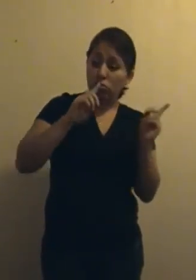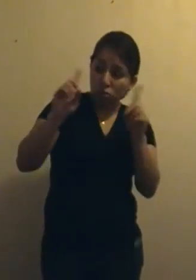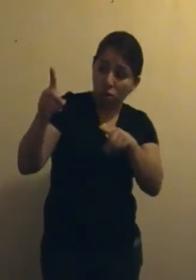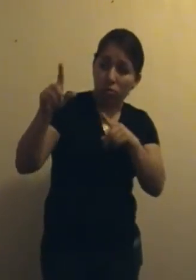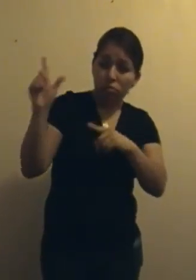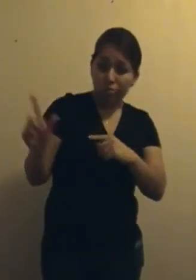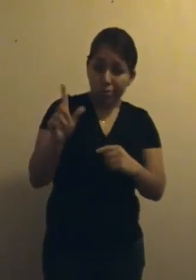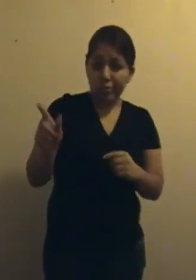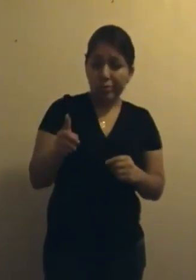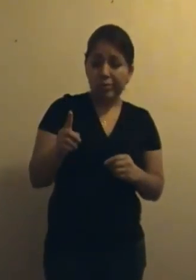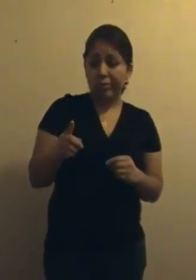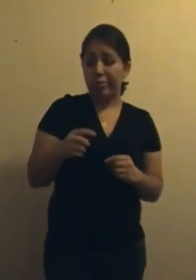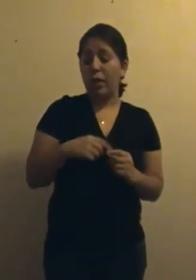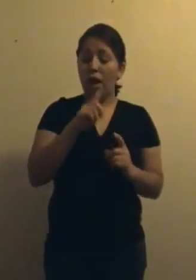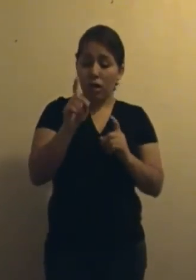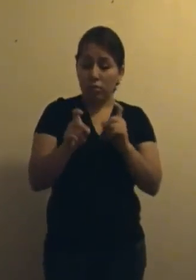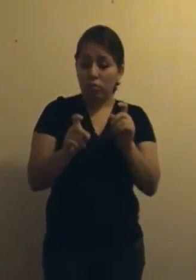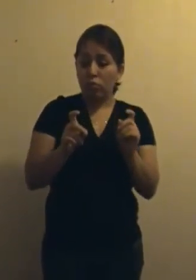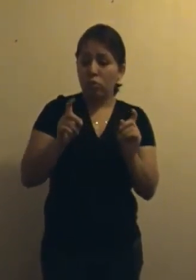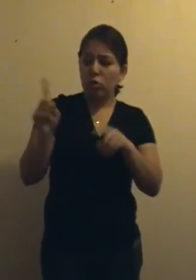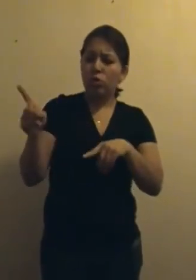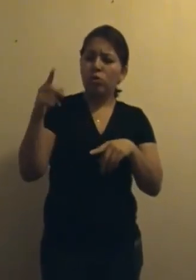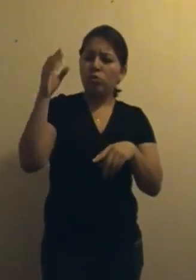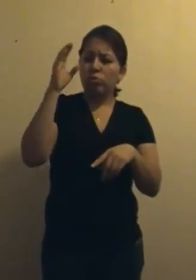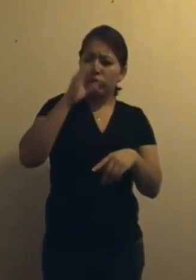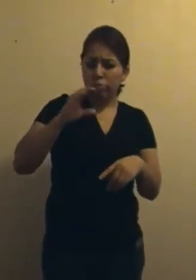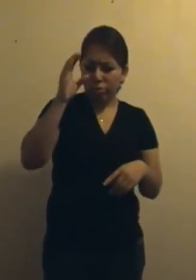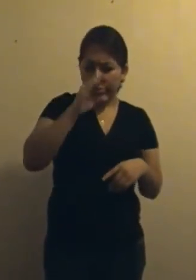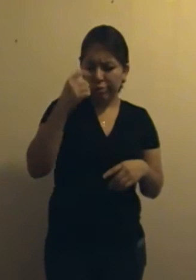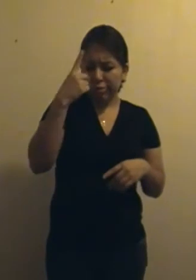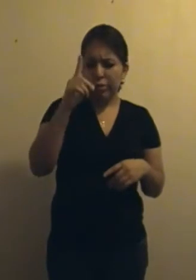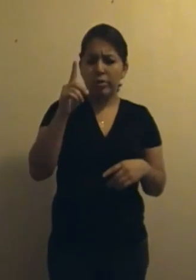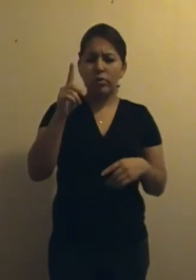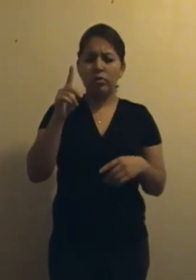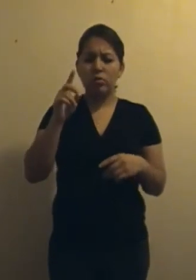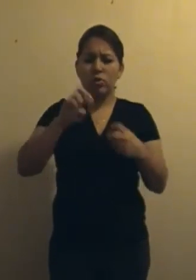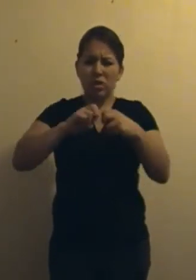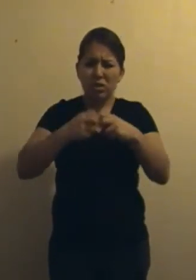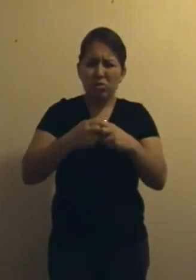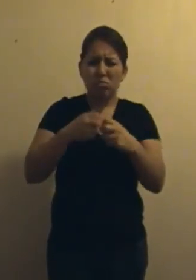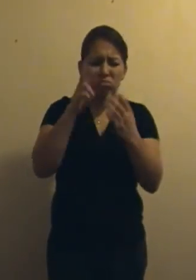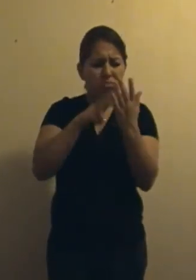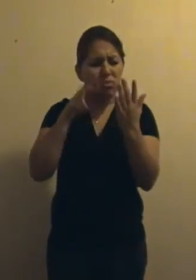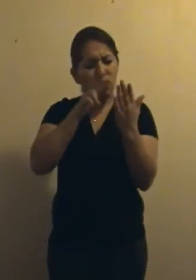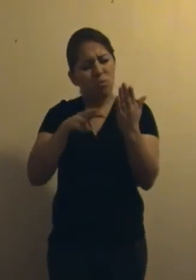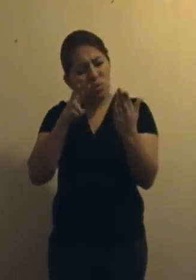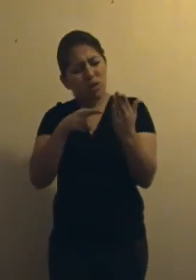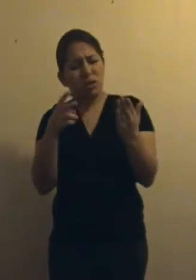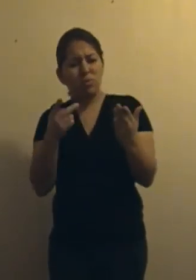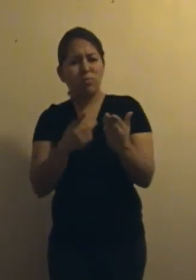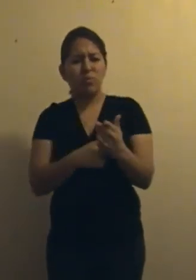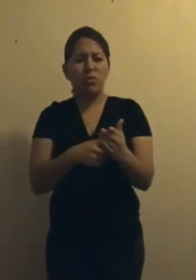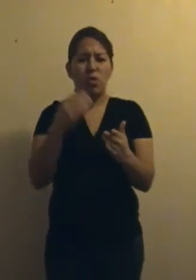look for an issue that came up in the reading that we were doing, so that they're getting exposure to the textbook writing and